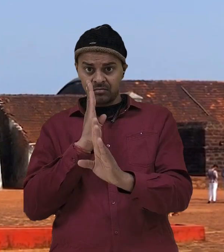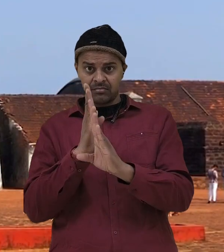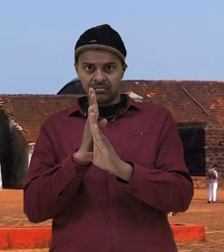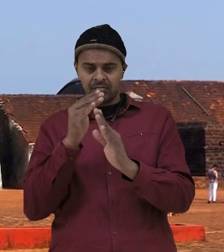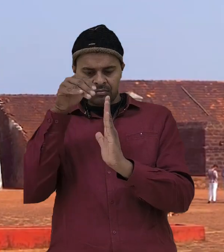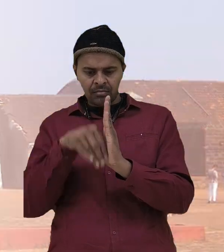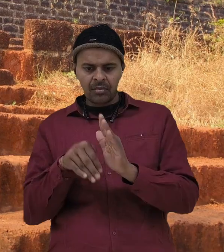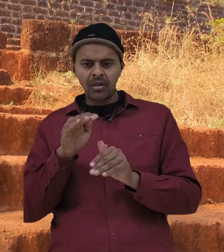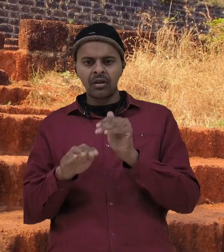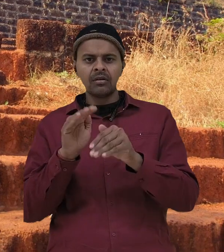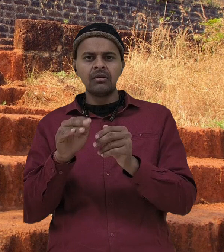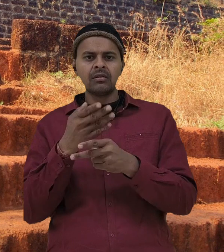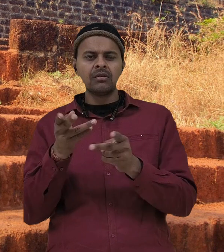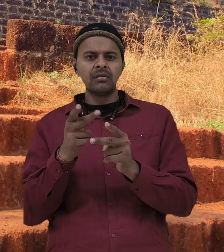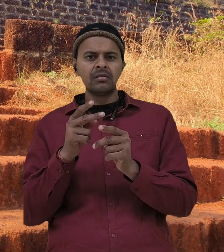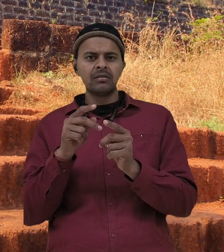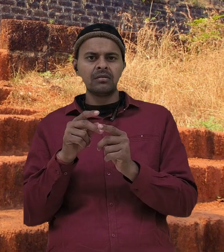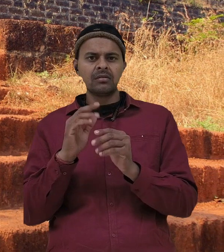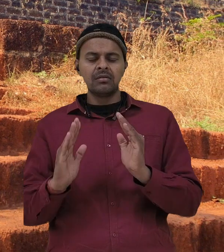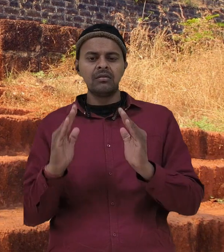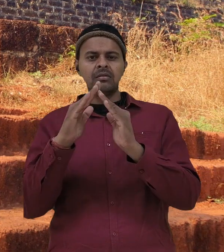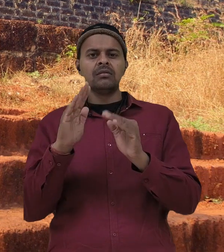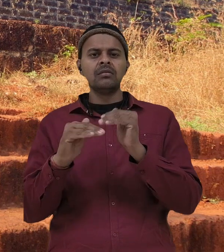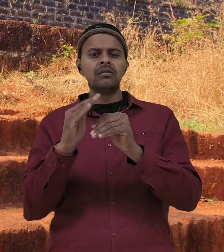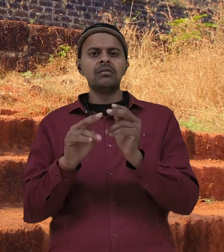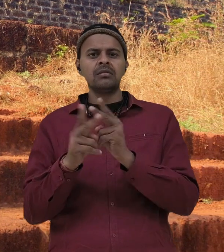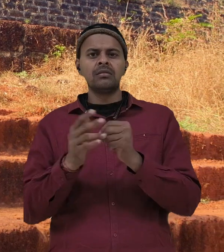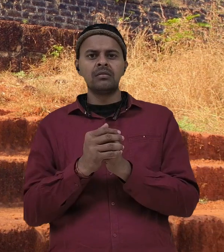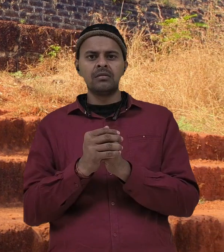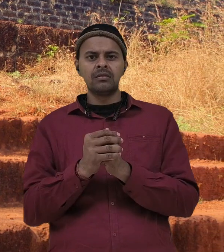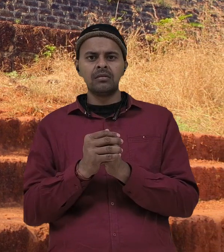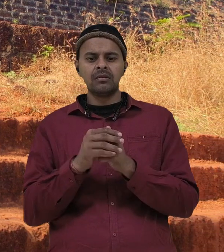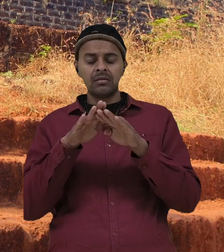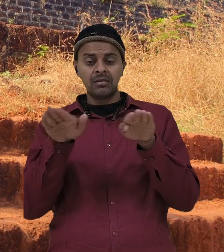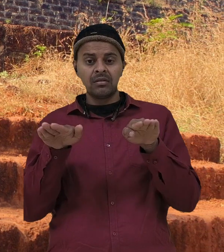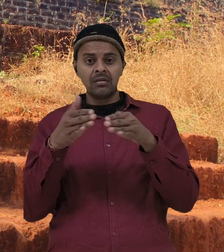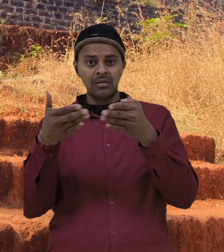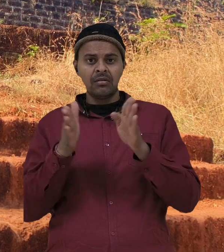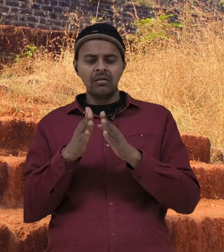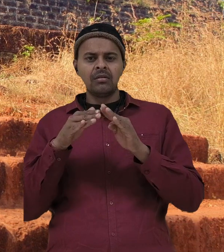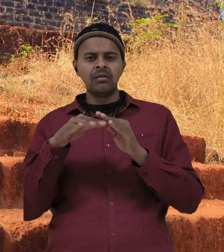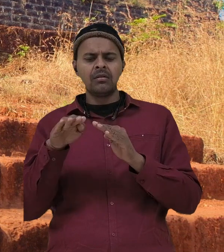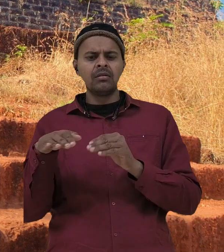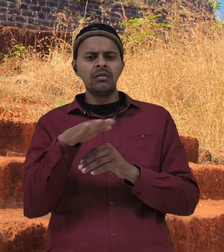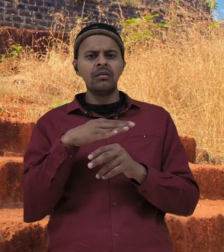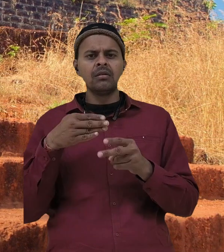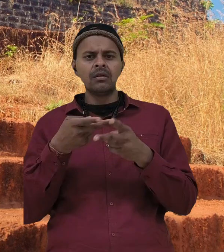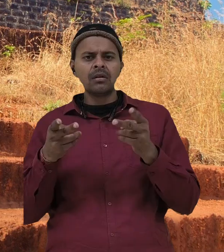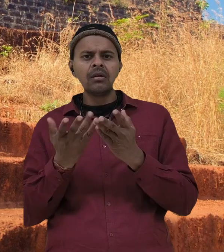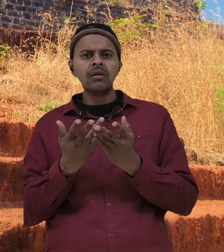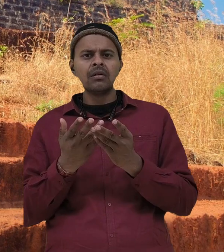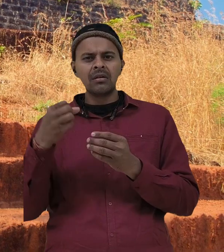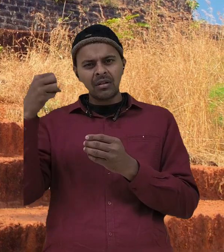The lighthouse, a flight of steps at the entrance, leads to the top portion of the fort, where an open